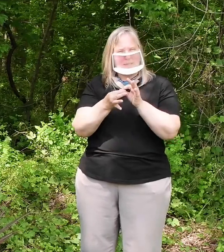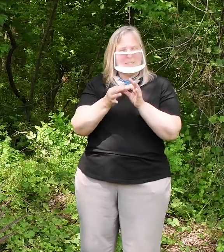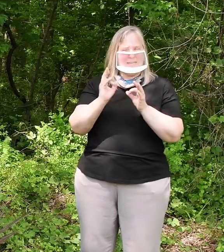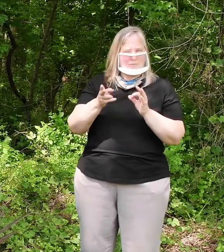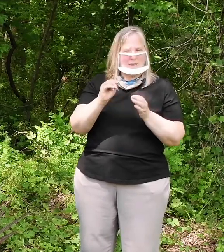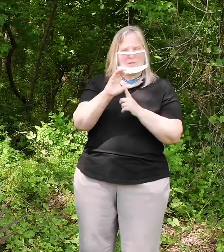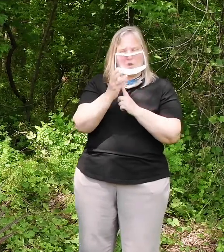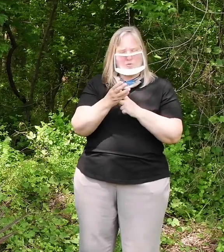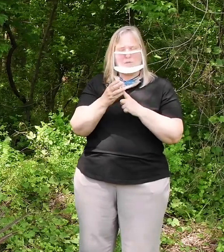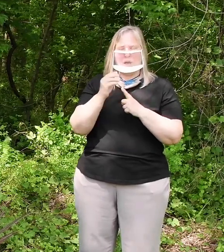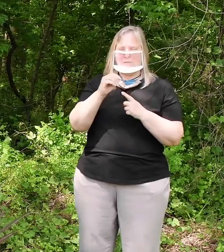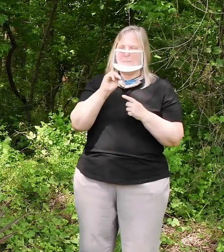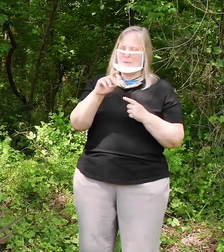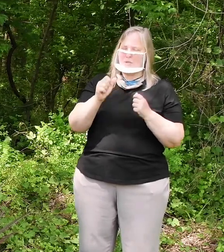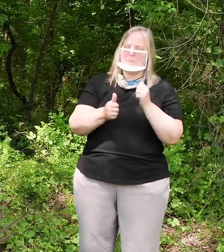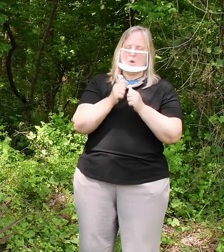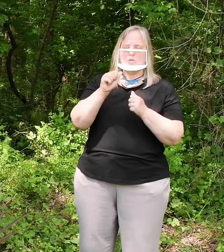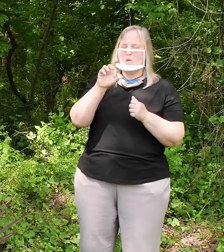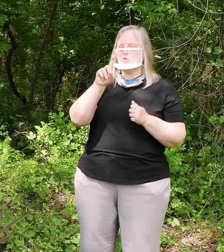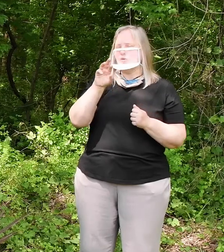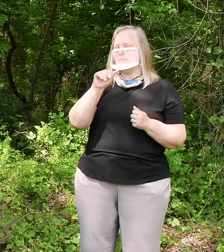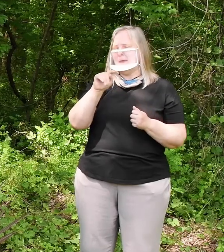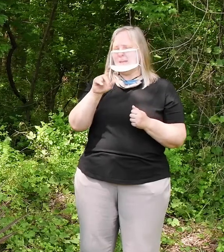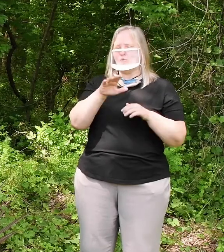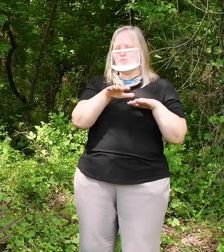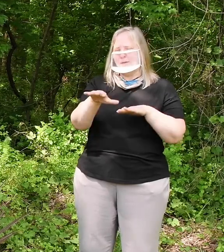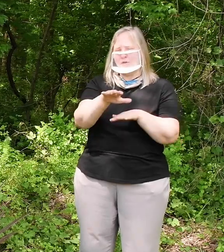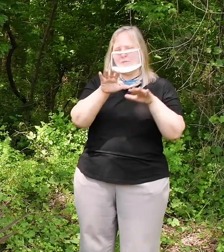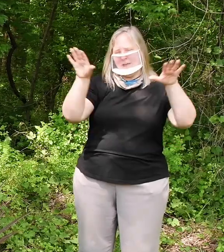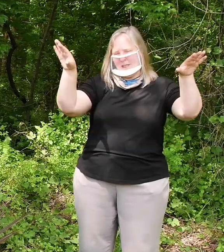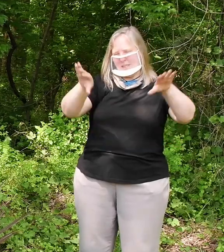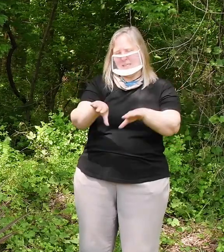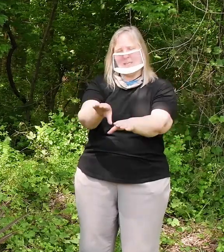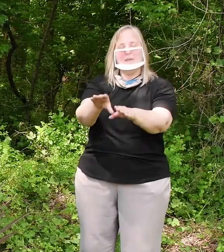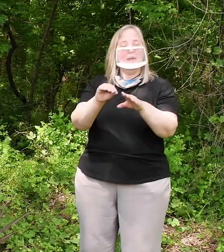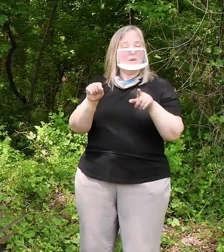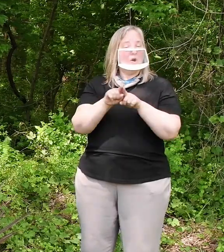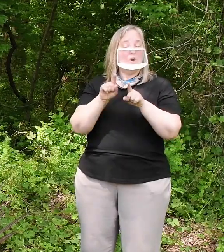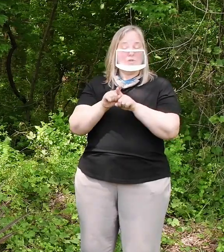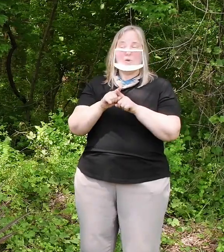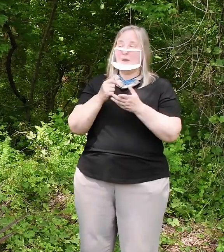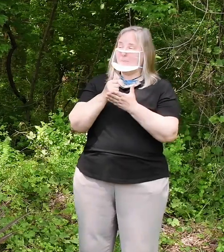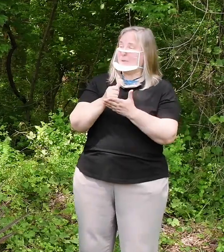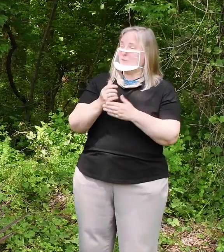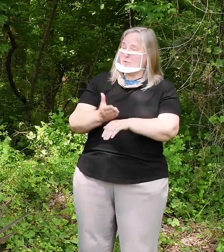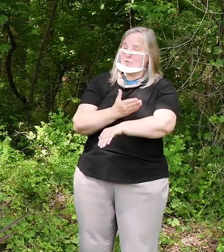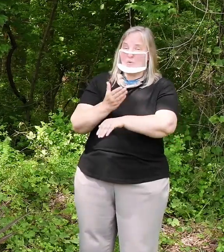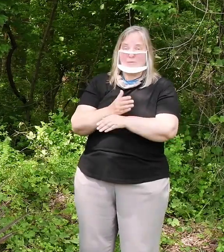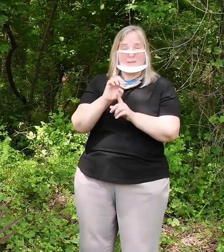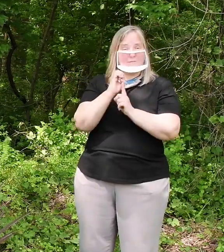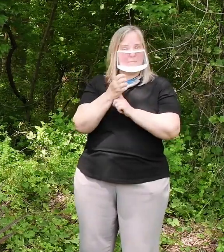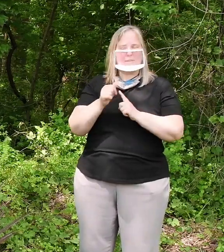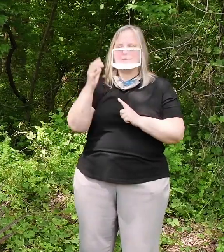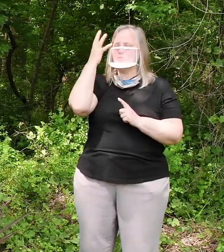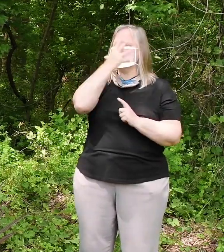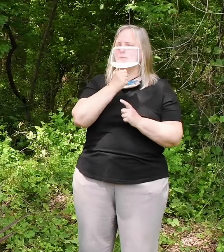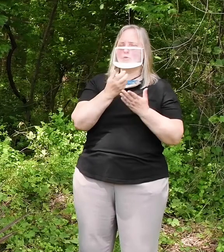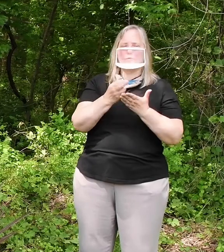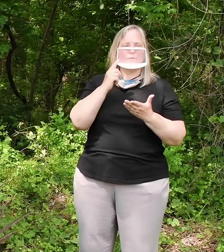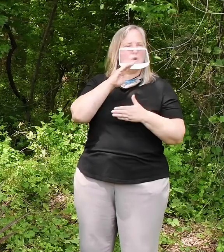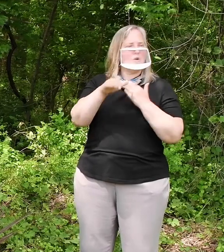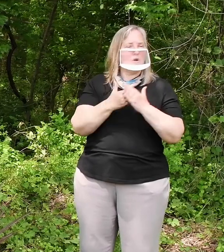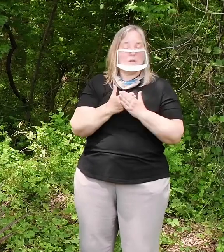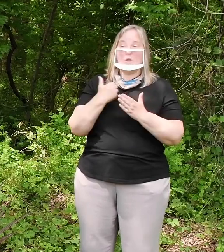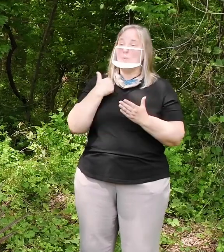dramatic river valley, as well as helping to restore the environment of this beautiful resource for all. We